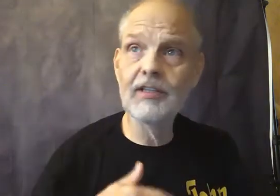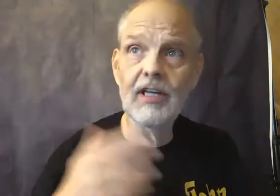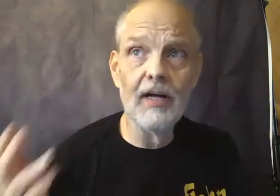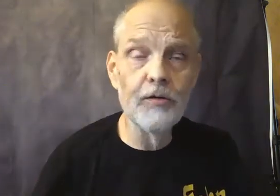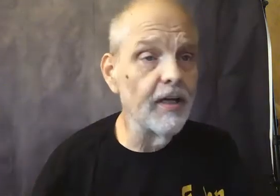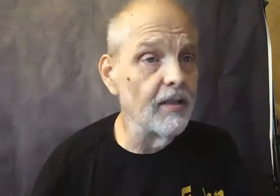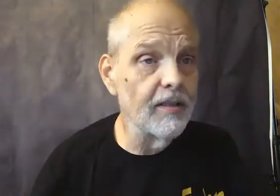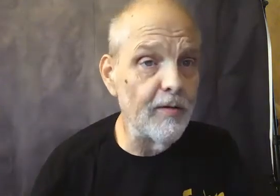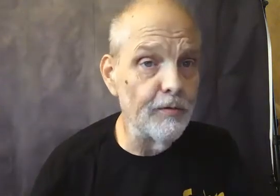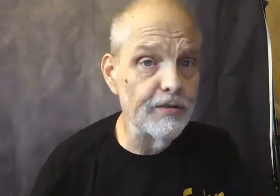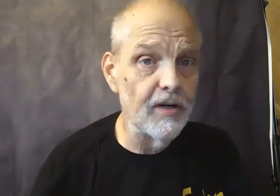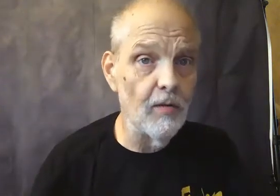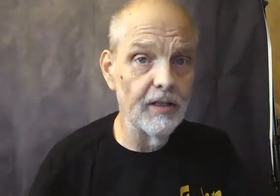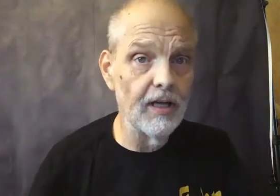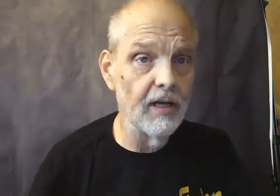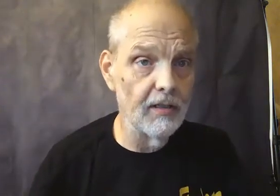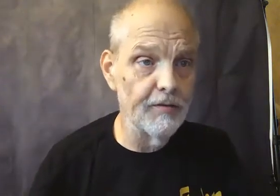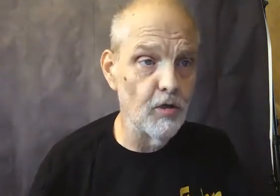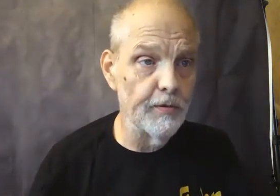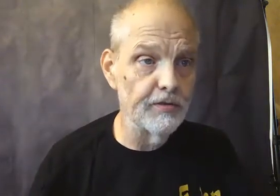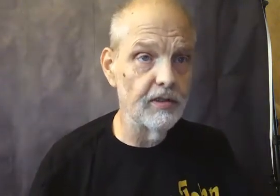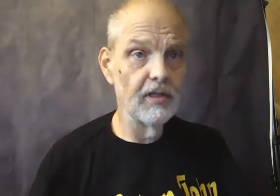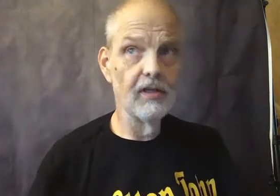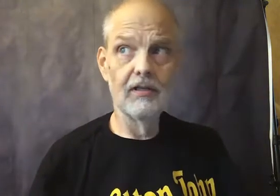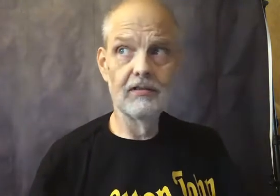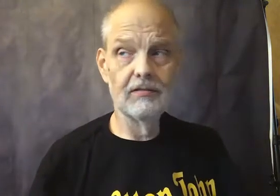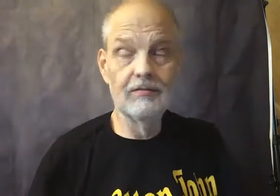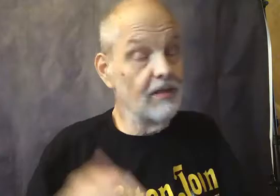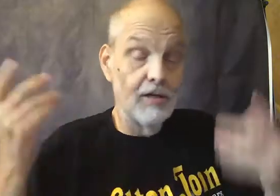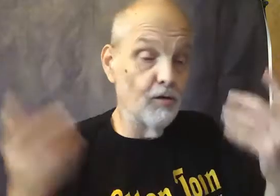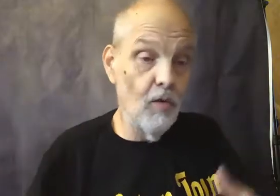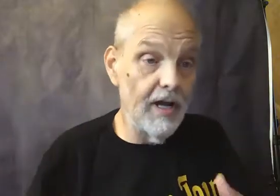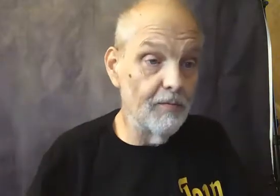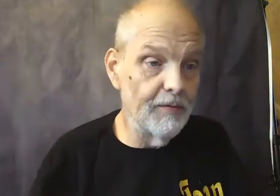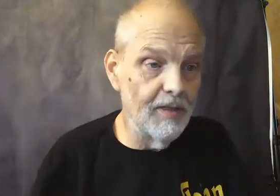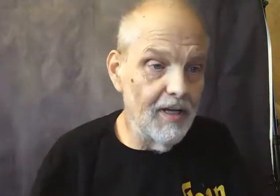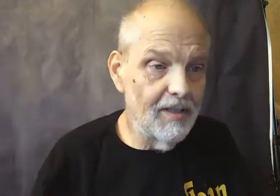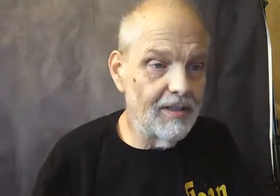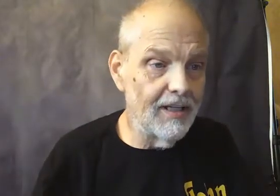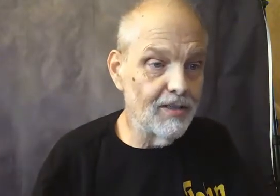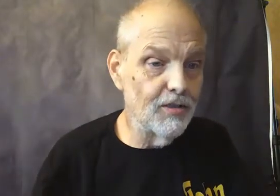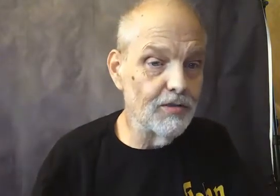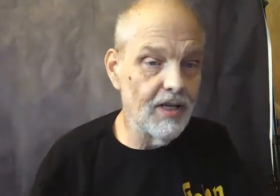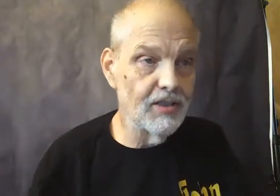I don't think deaf people use it at all, but a lot of interpreters, I don't know why, they just use the sign